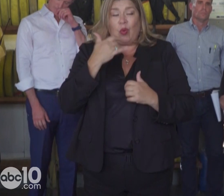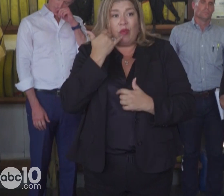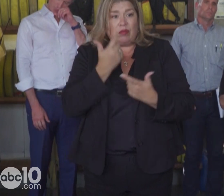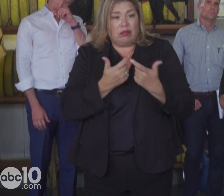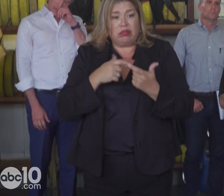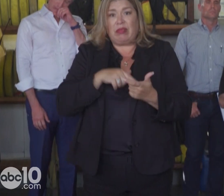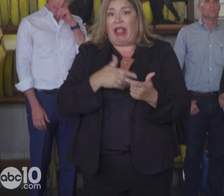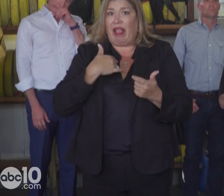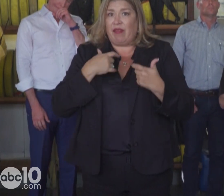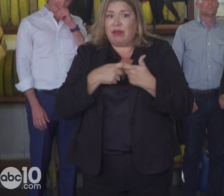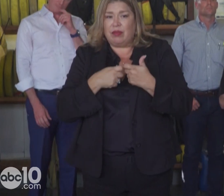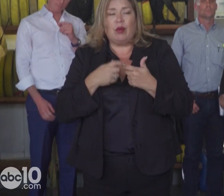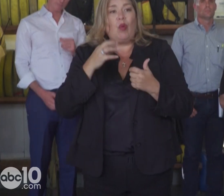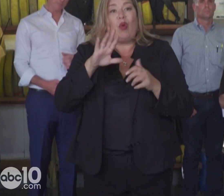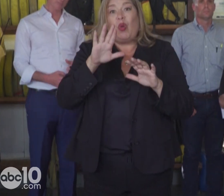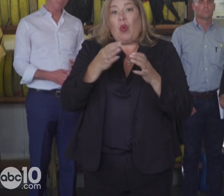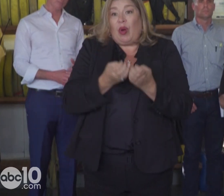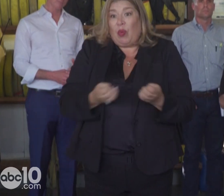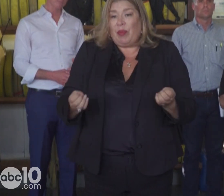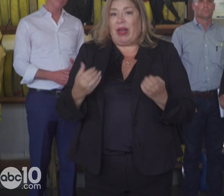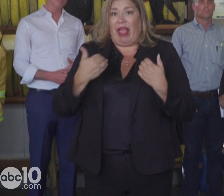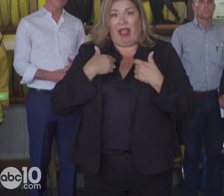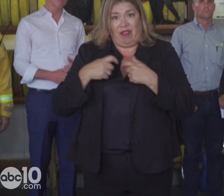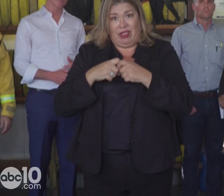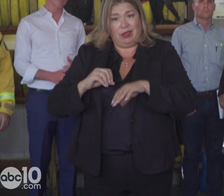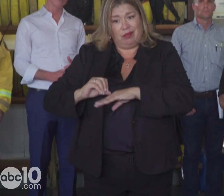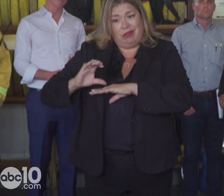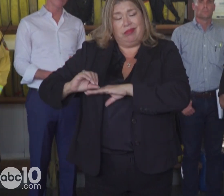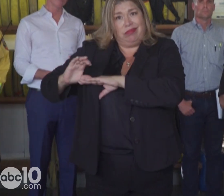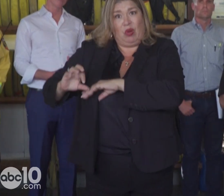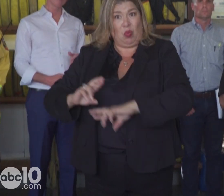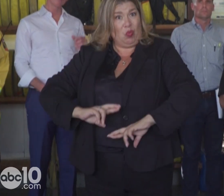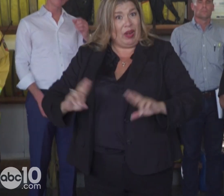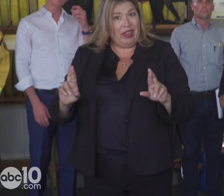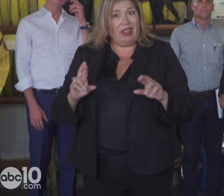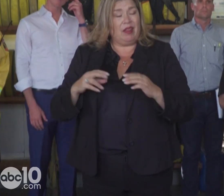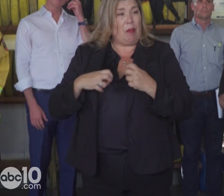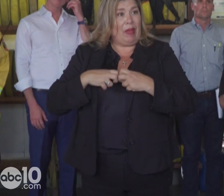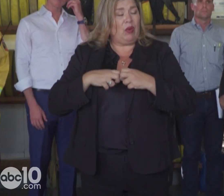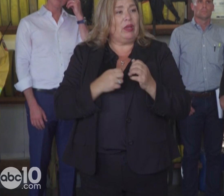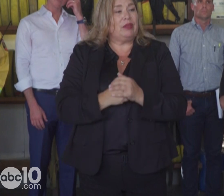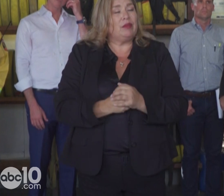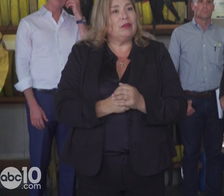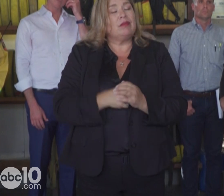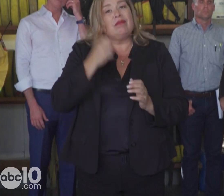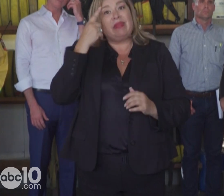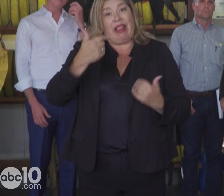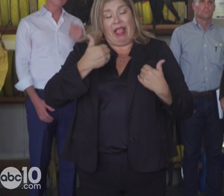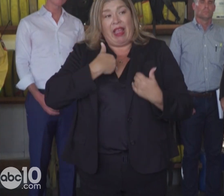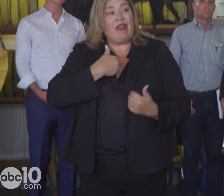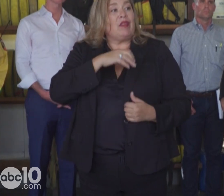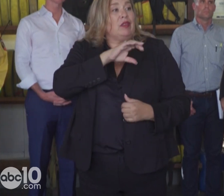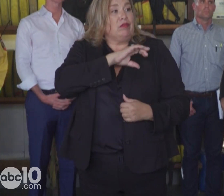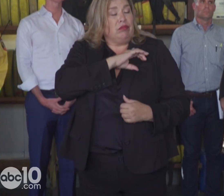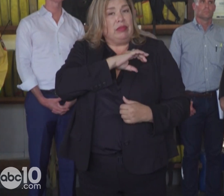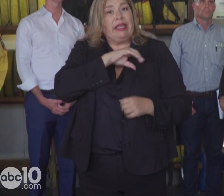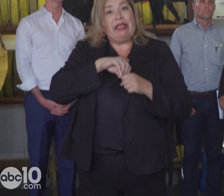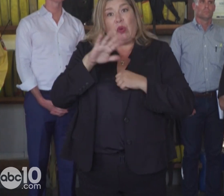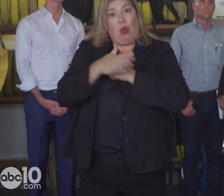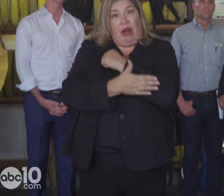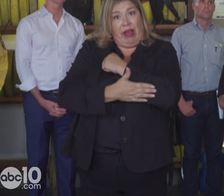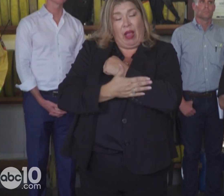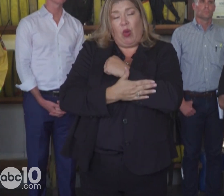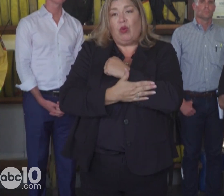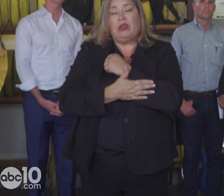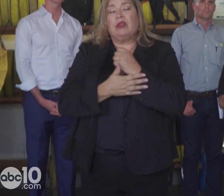very important. Understand that there is extensive law enforcement capabilities within the county,